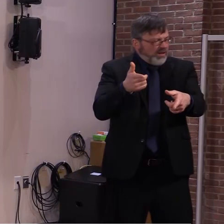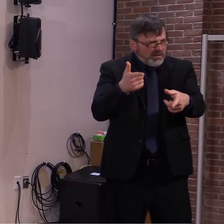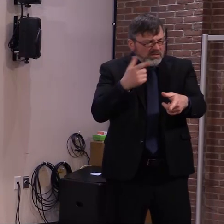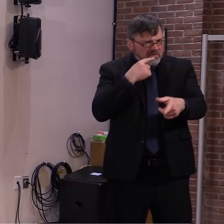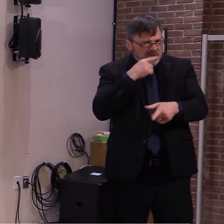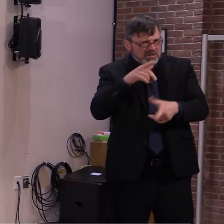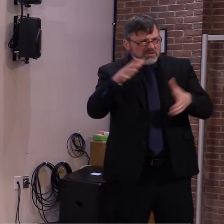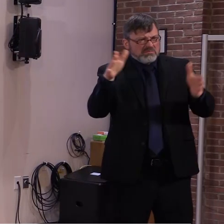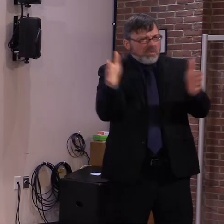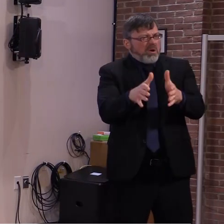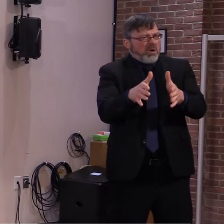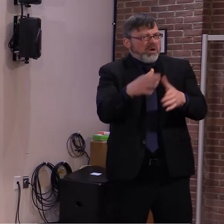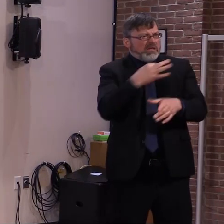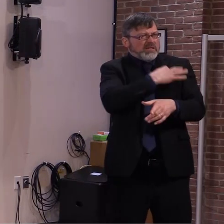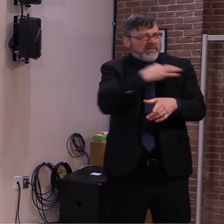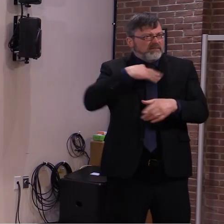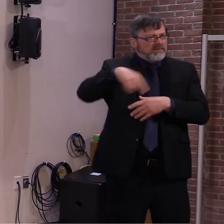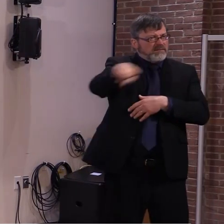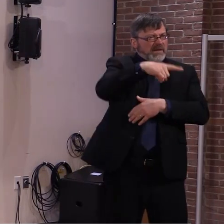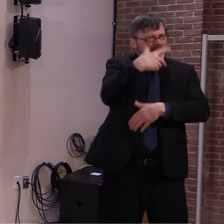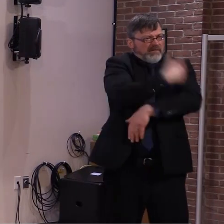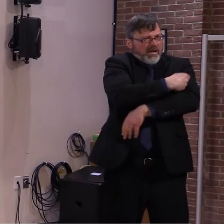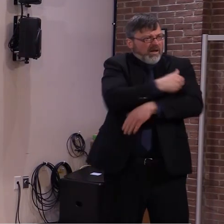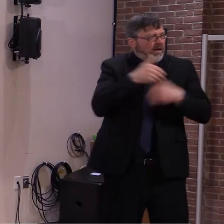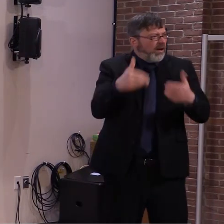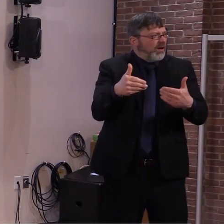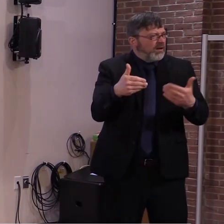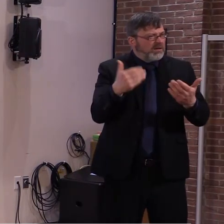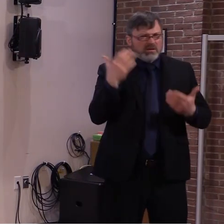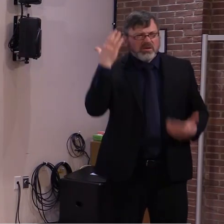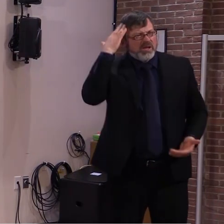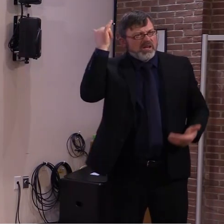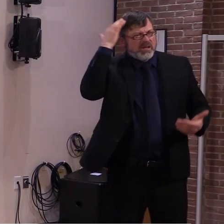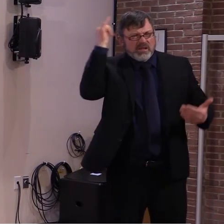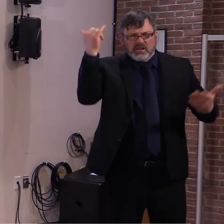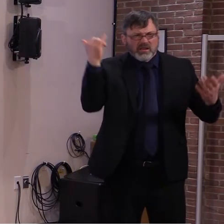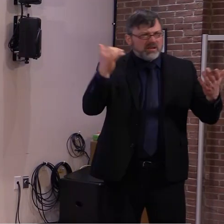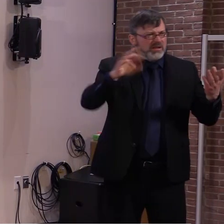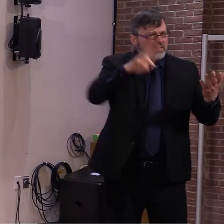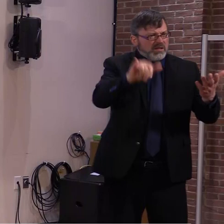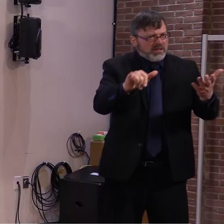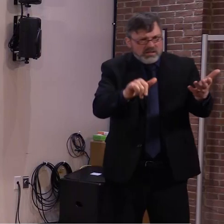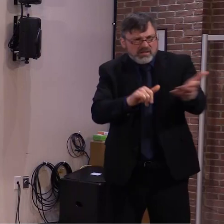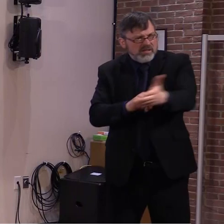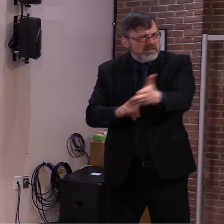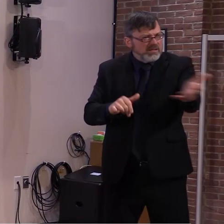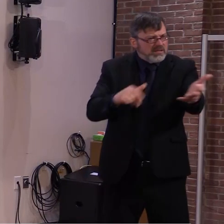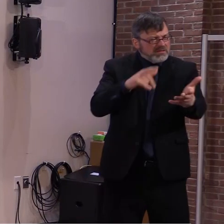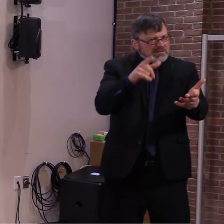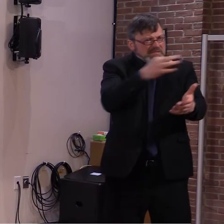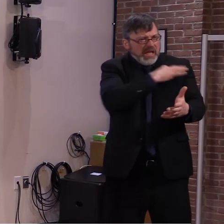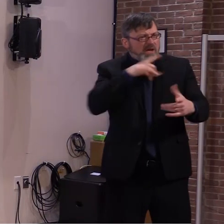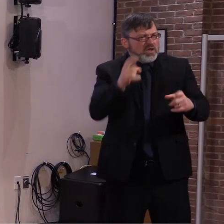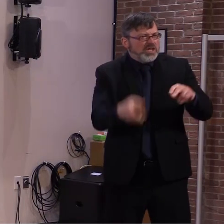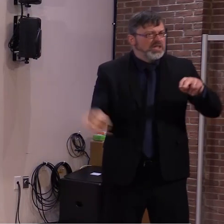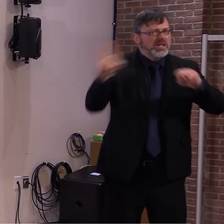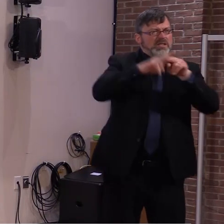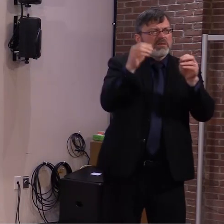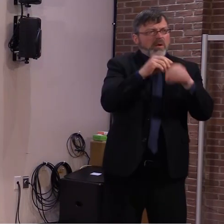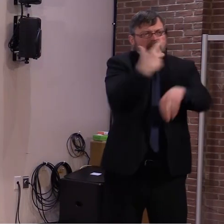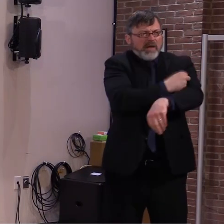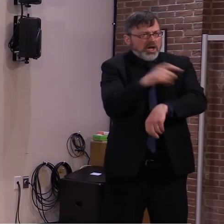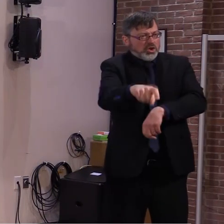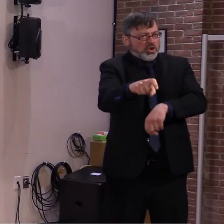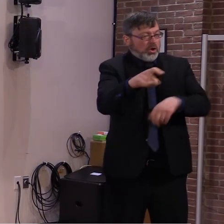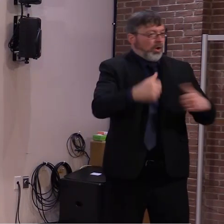are not only concerned about the increased risk to residents in this facility, but also that when there is a